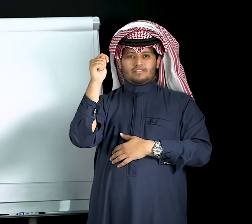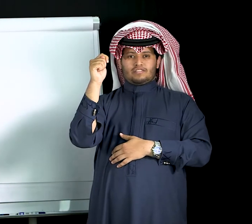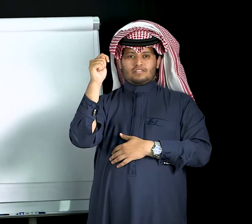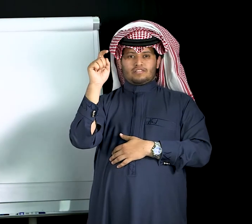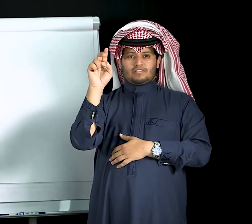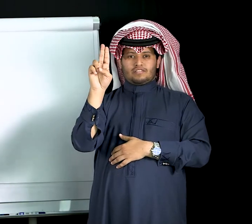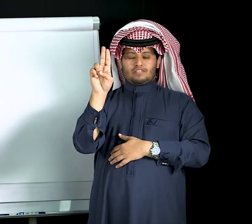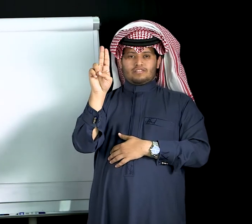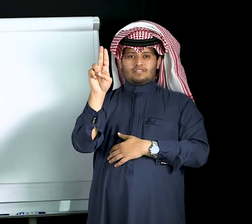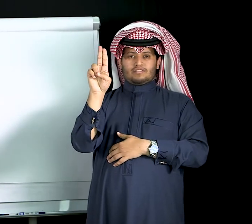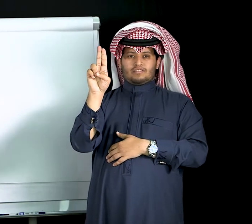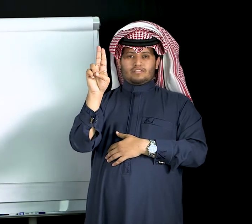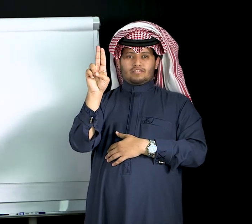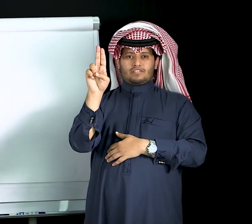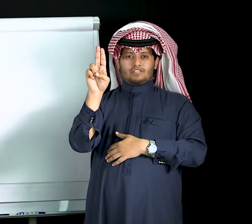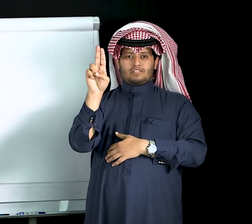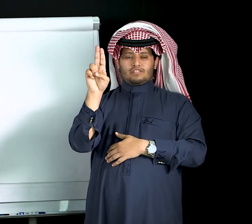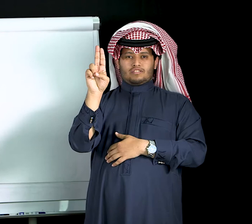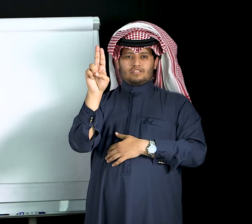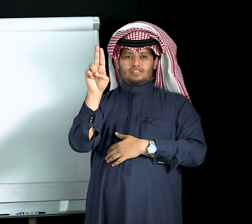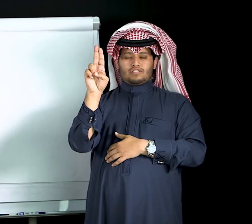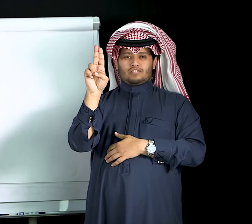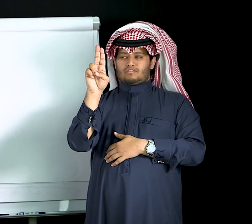U, V,